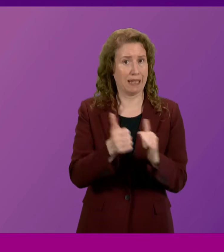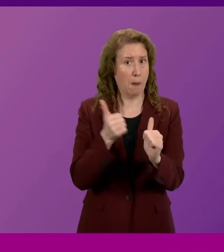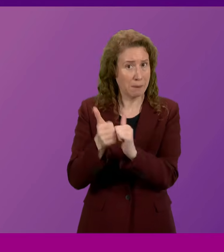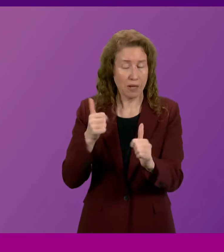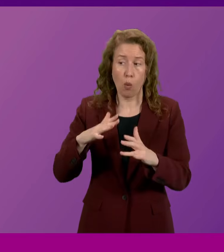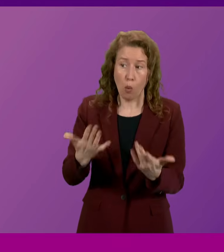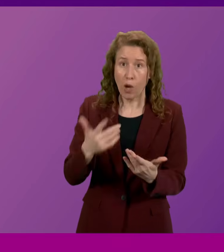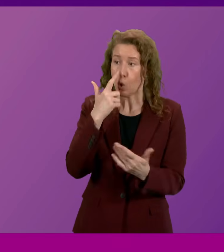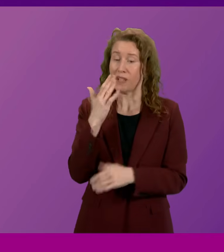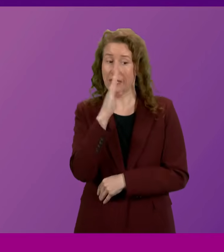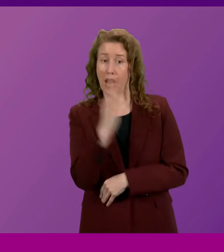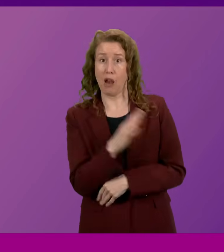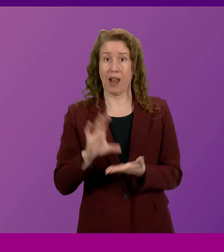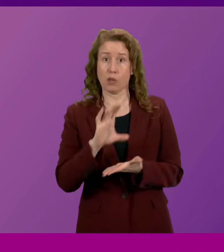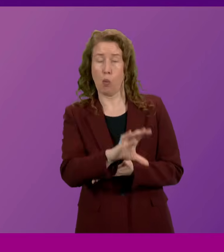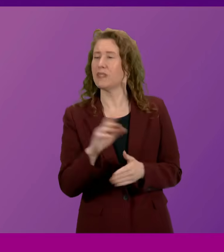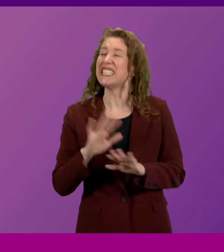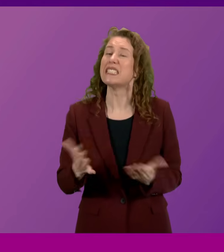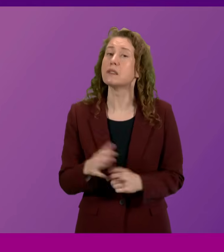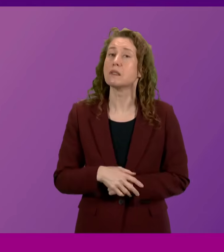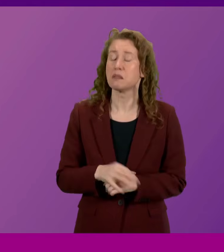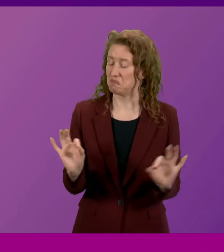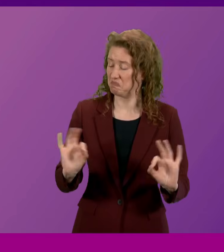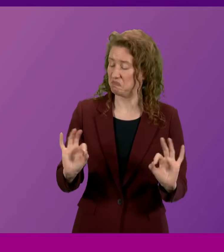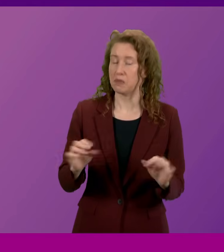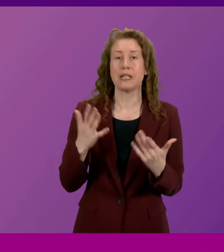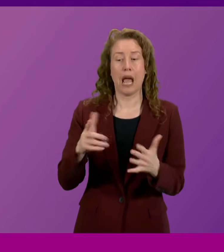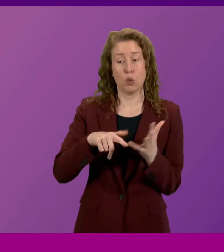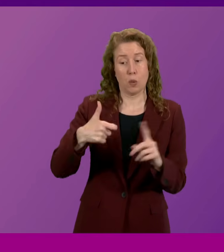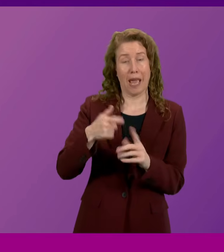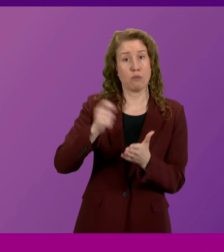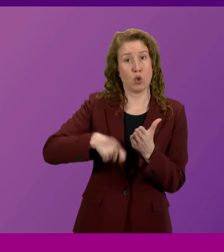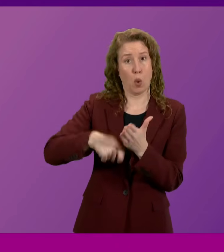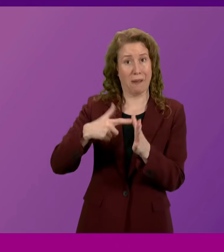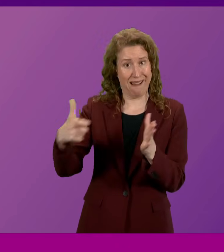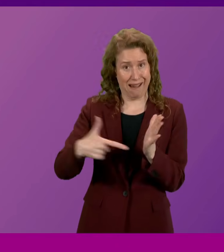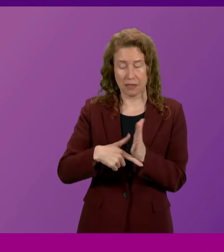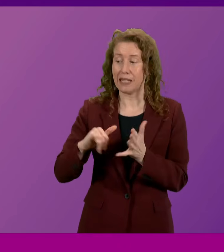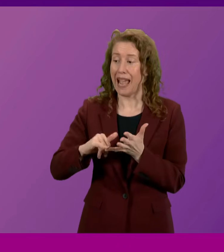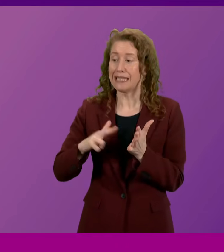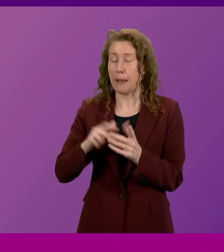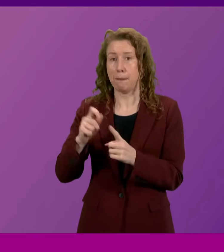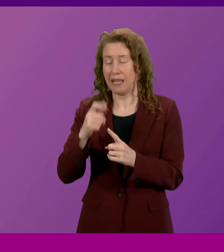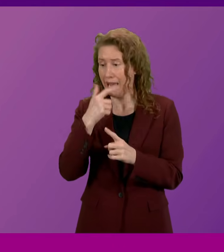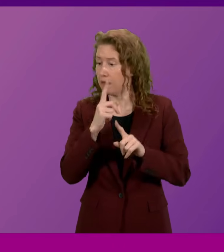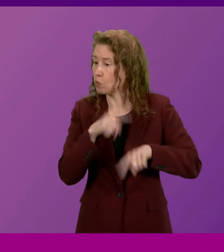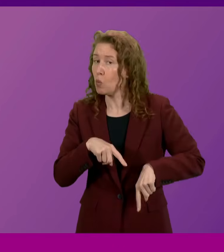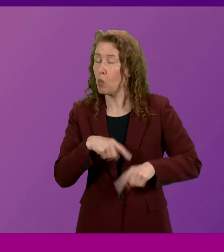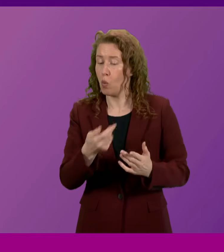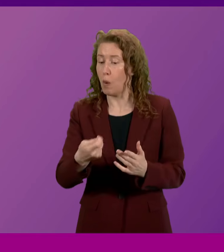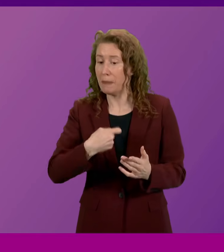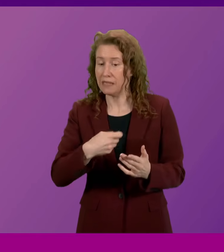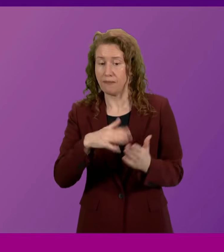a direct award. He did neither. Now, with the UK Procurement Act, the SNP Government can disregard bids from